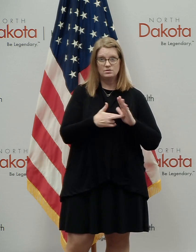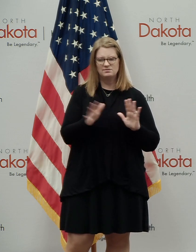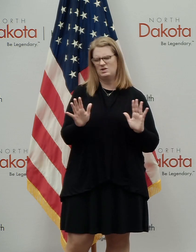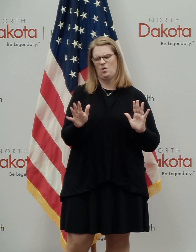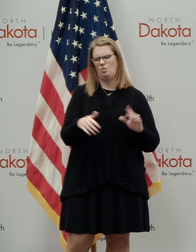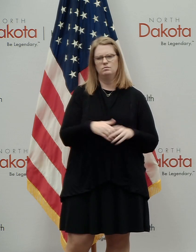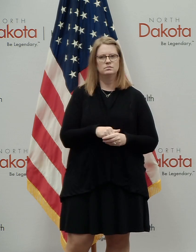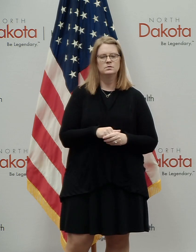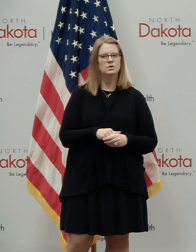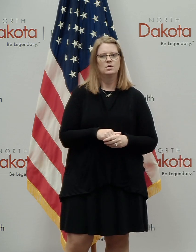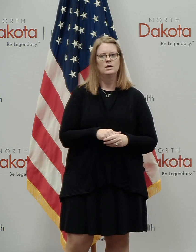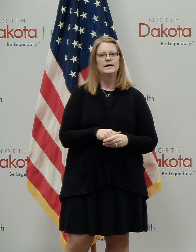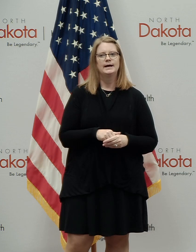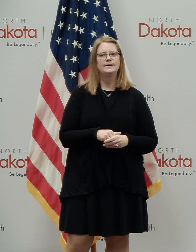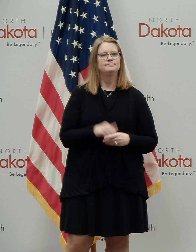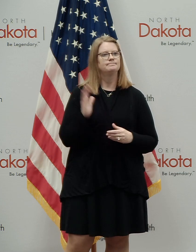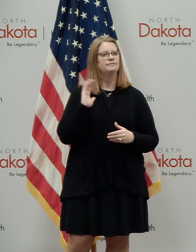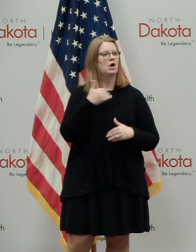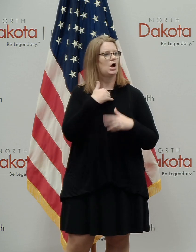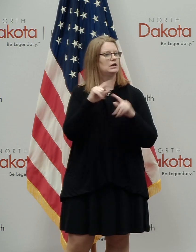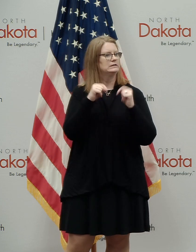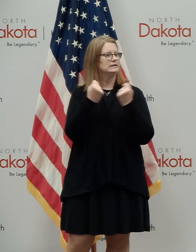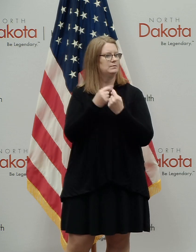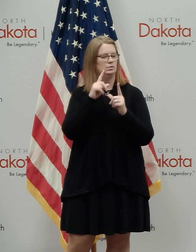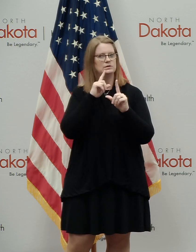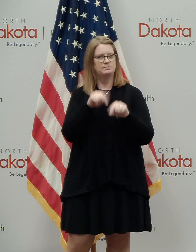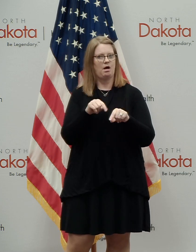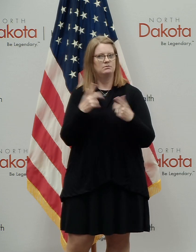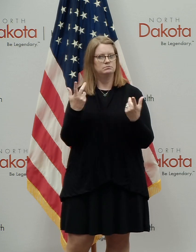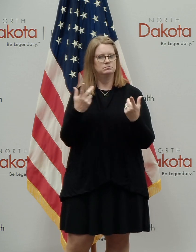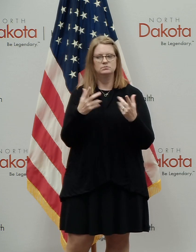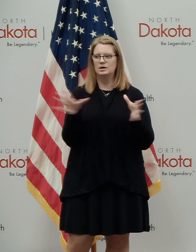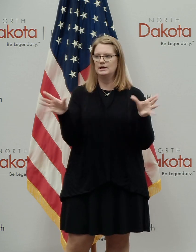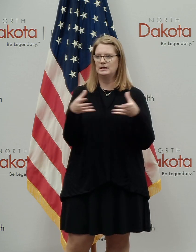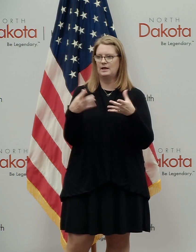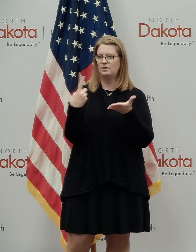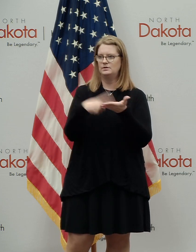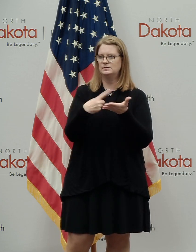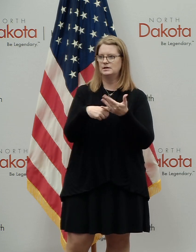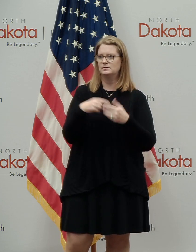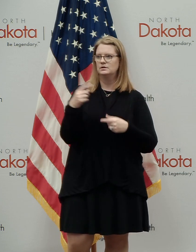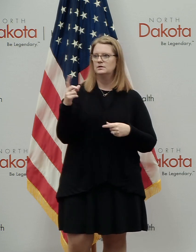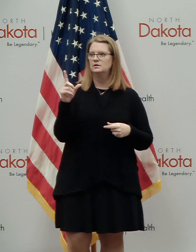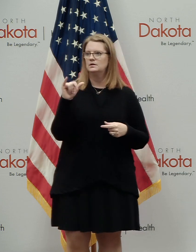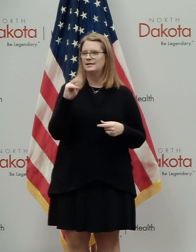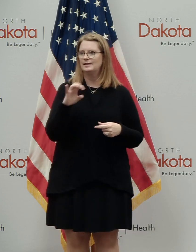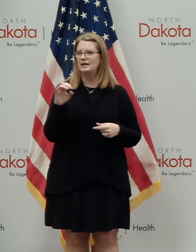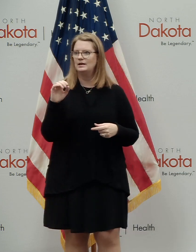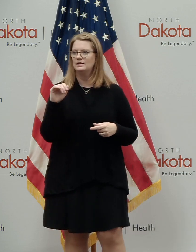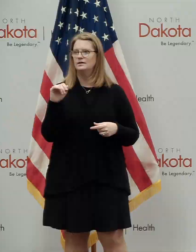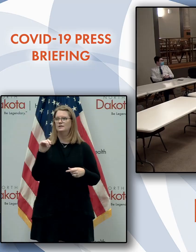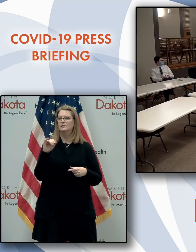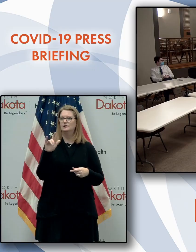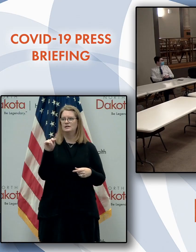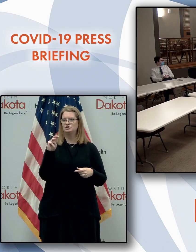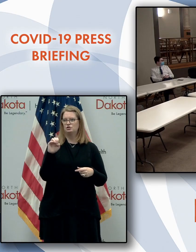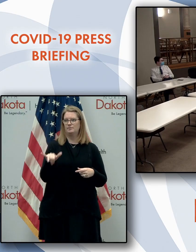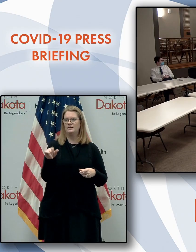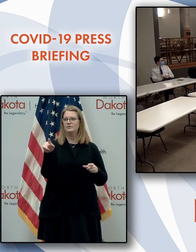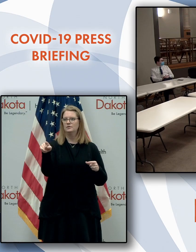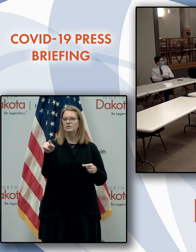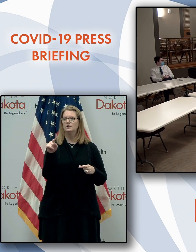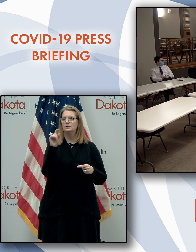deal with. But our team will respond to that as quickly as we can. I'm going to go Lane and then Jeremy.